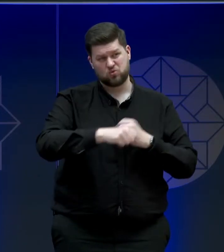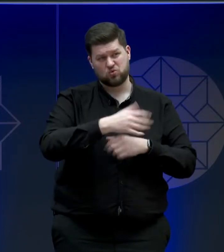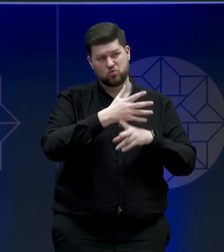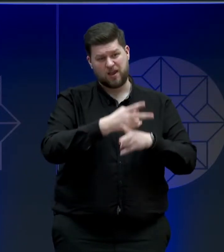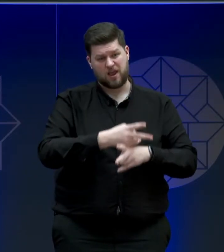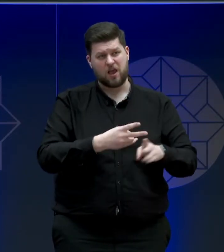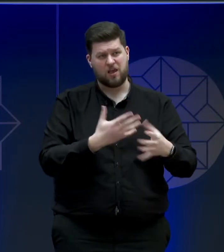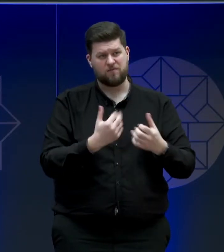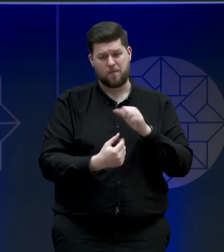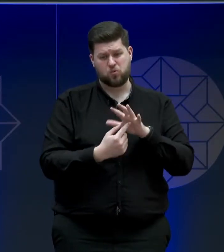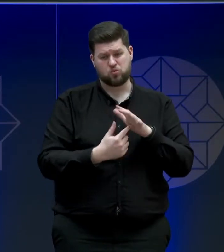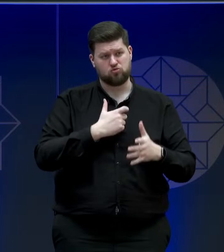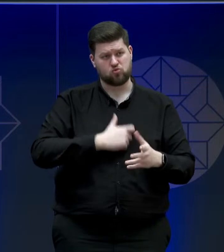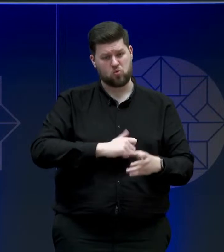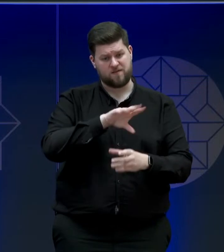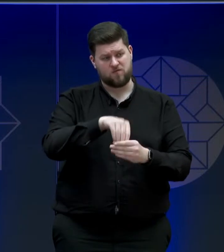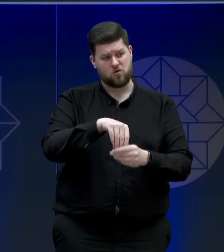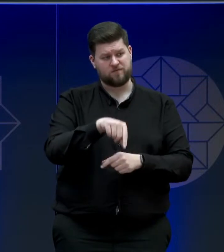play in that.